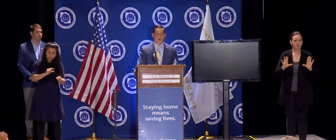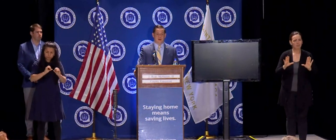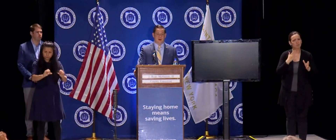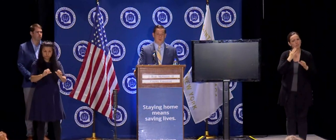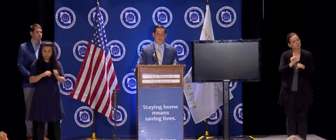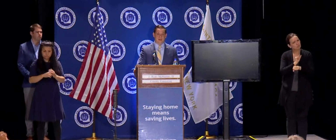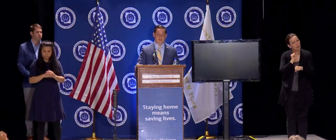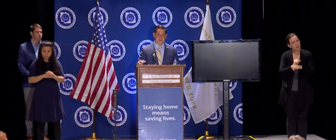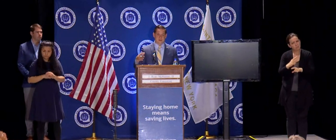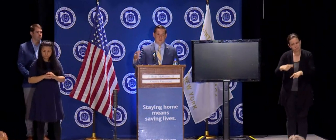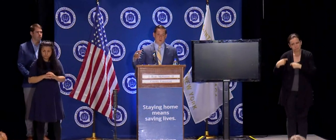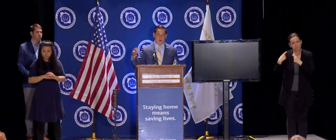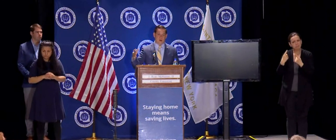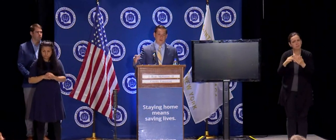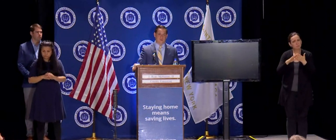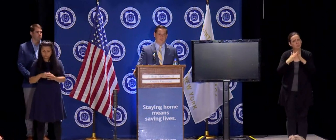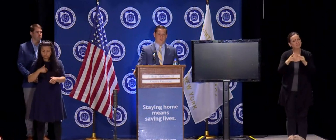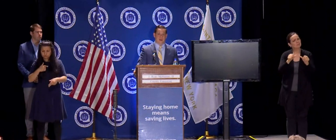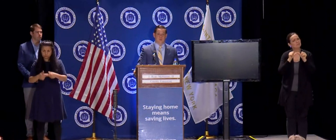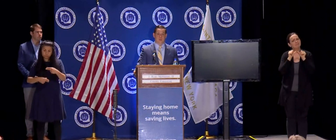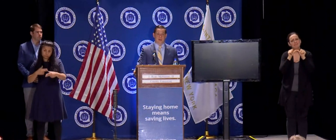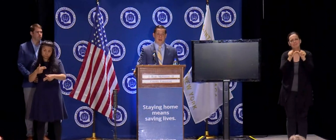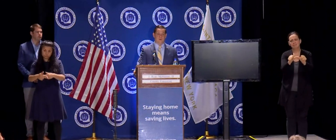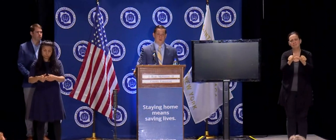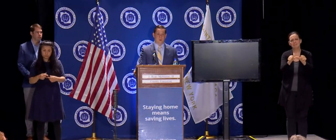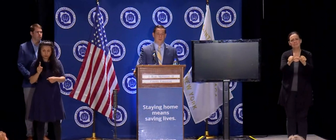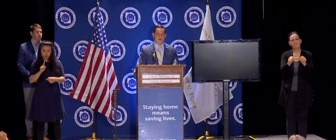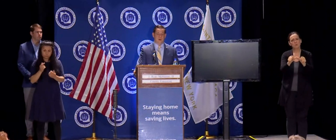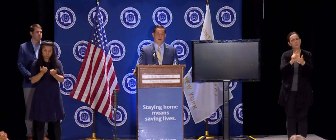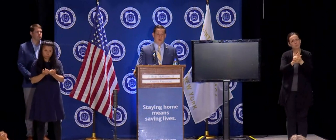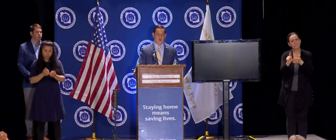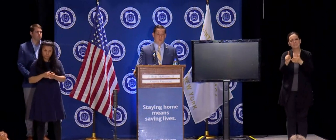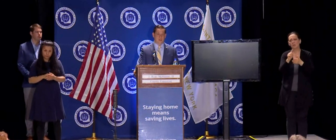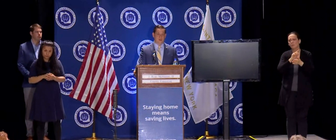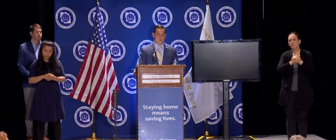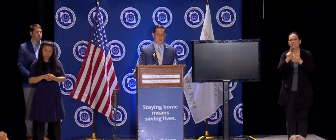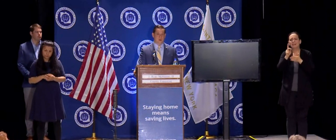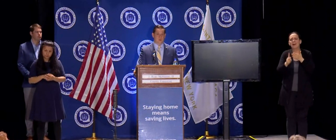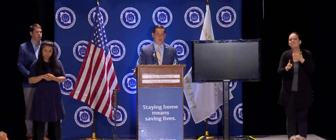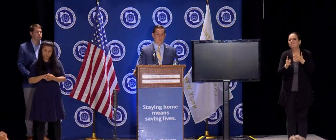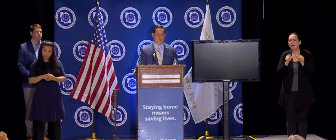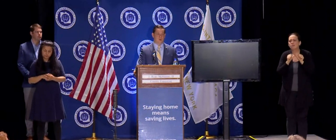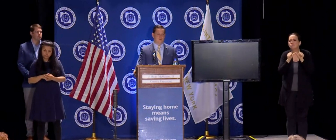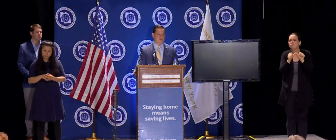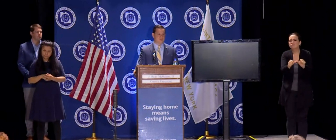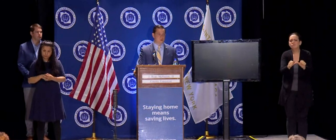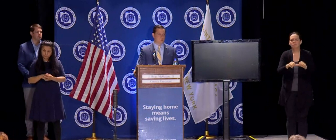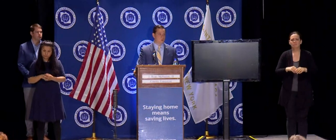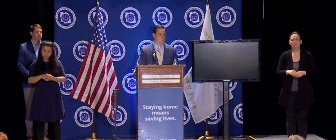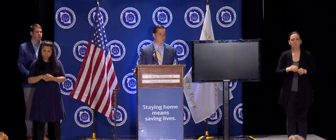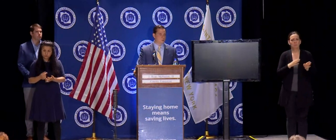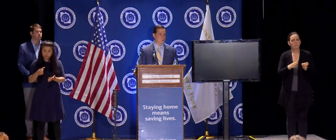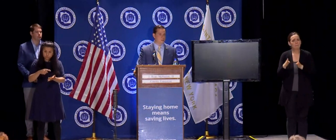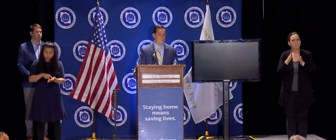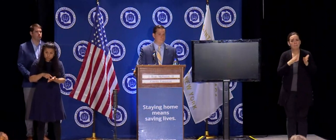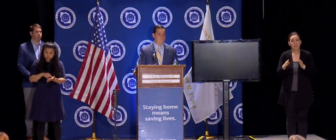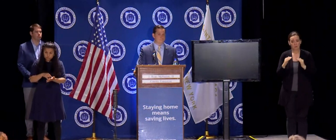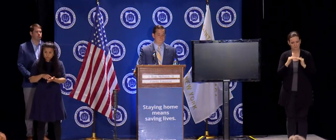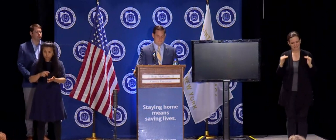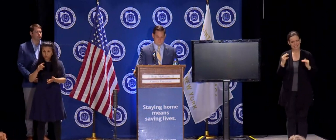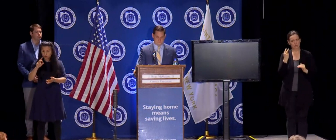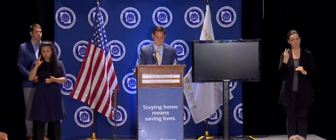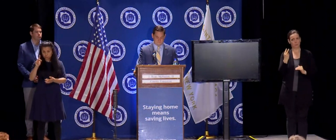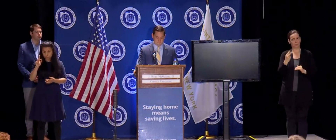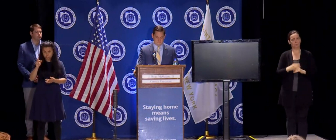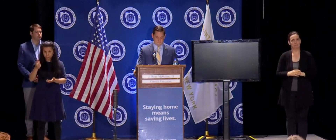well. We need to continue to do well over the next week and a half here, going as we get really prepare for phase two. Do you have the